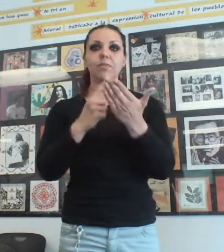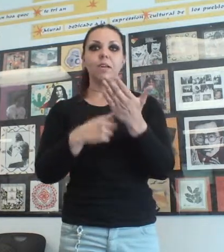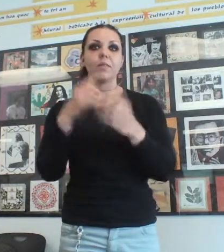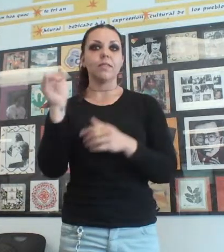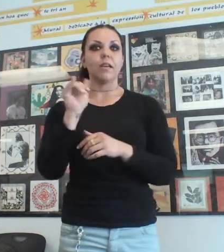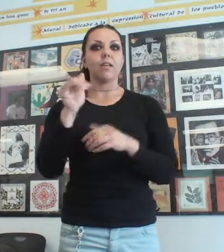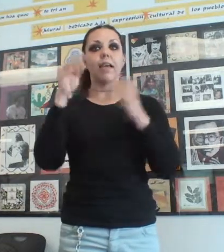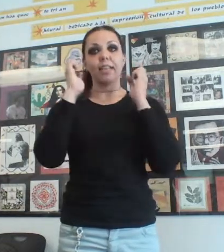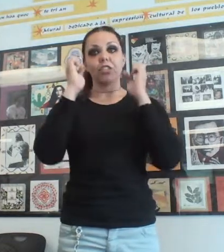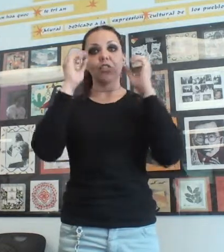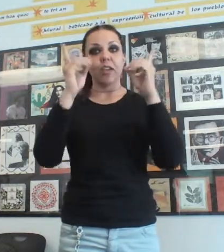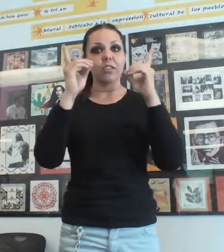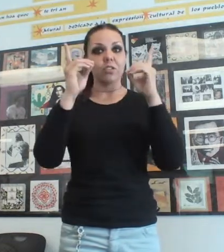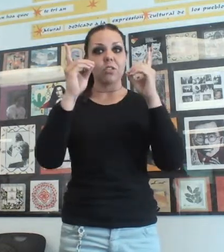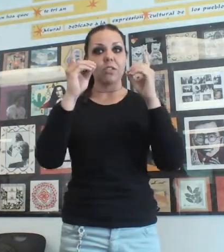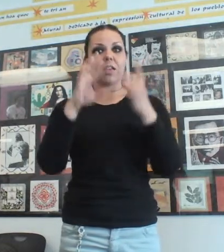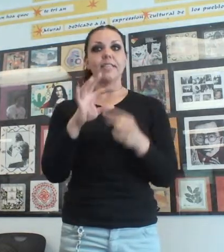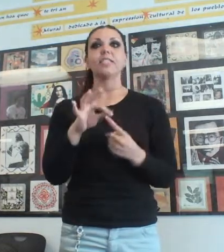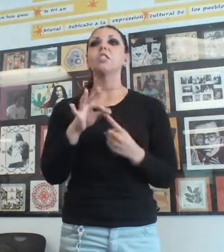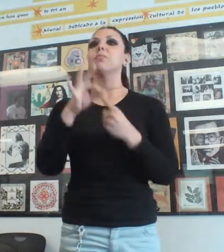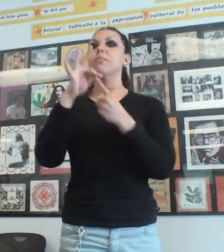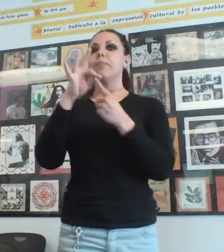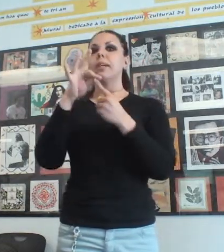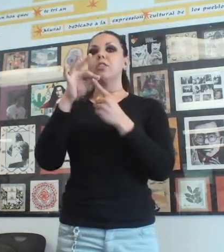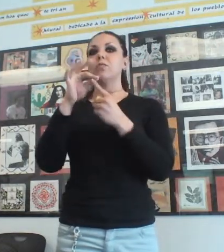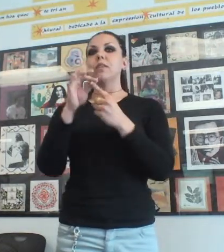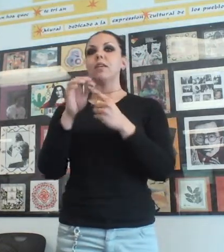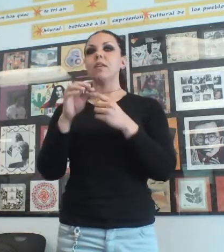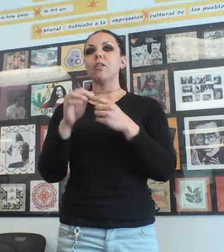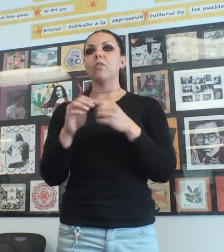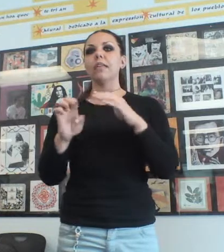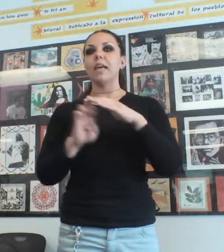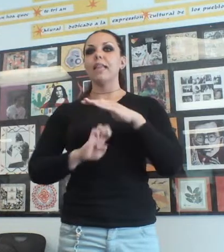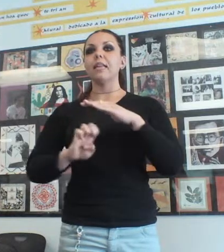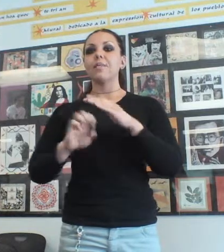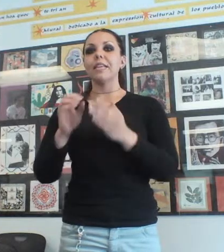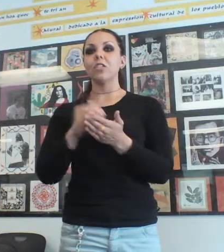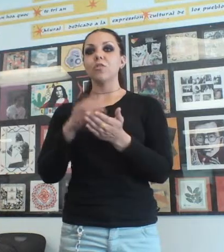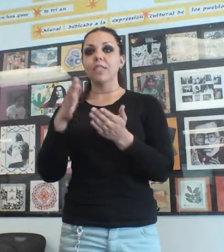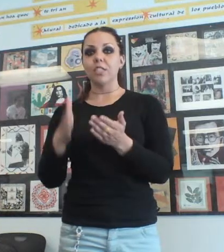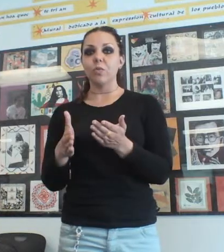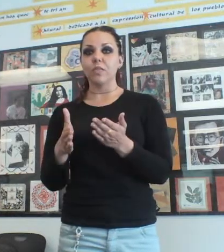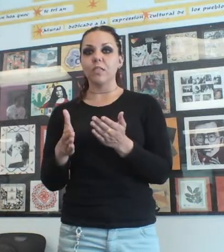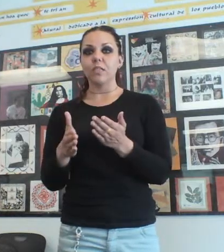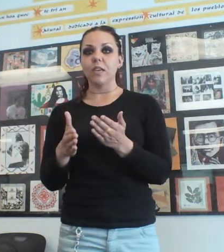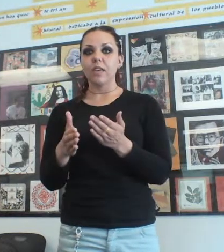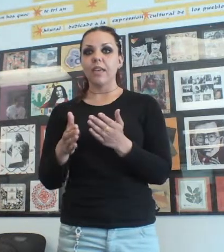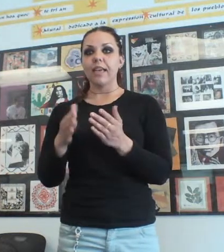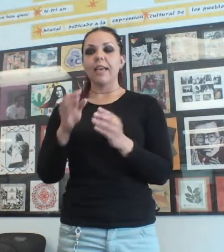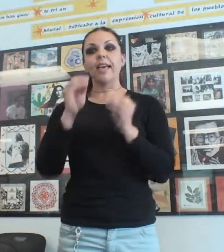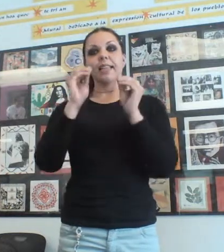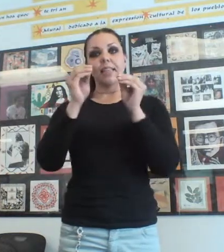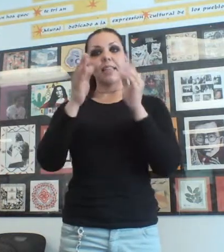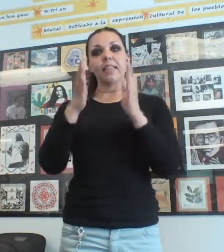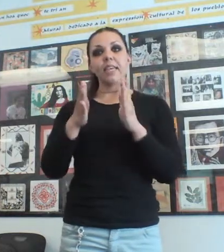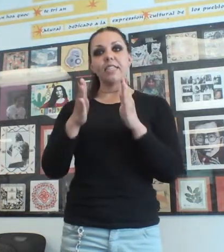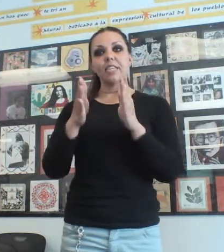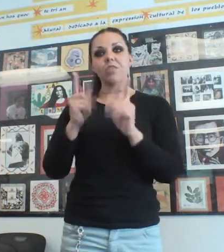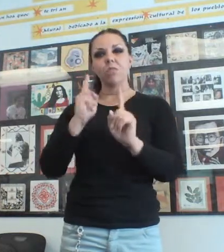education, especially with elementary kids, because the teacher won't perfectly say something incorrect. You have to be a